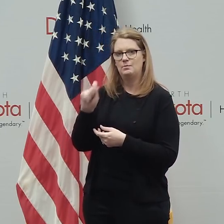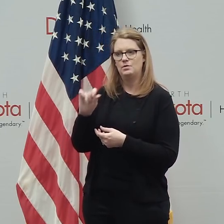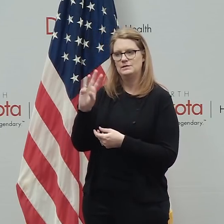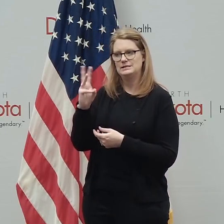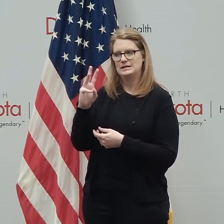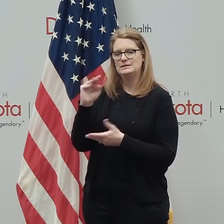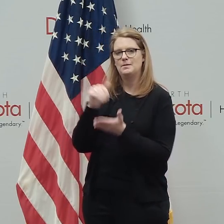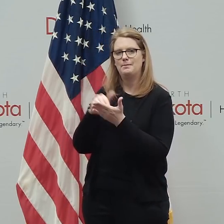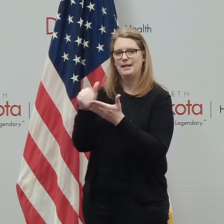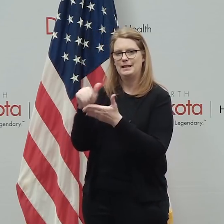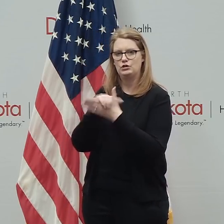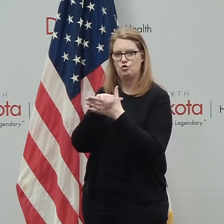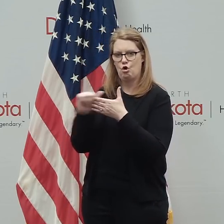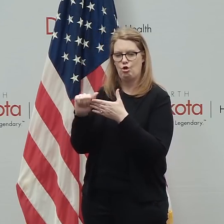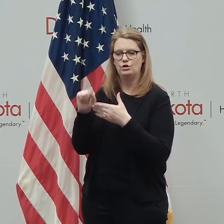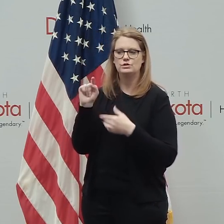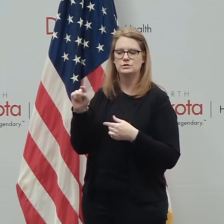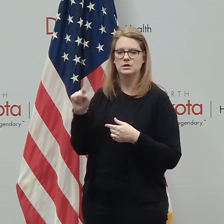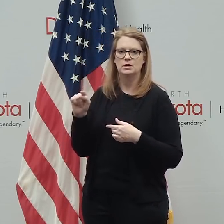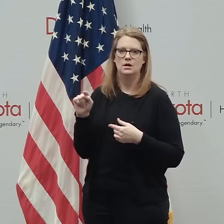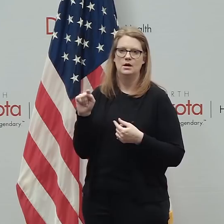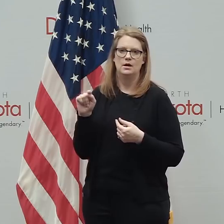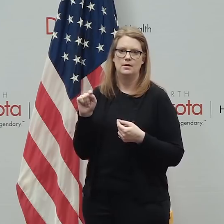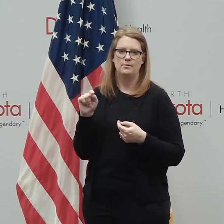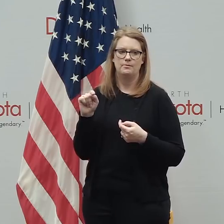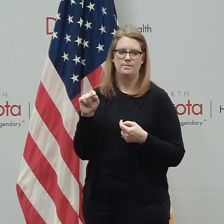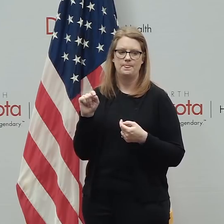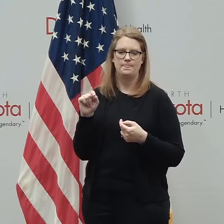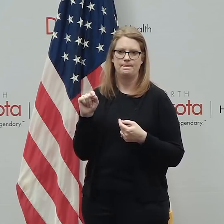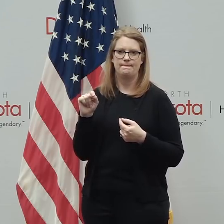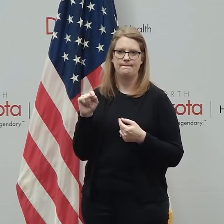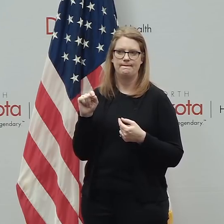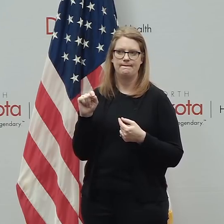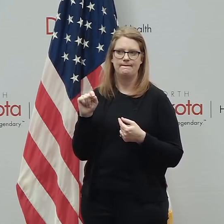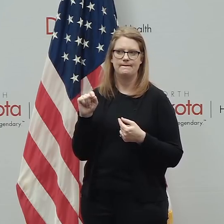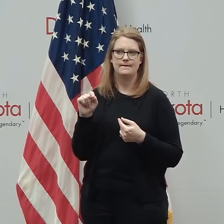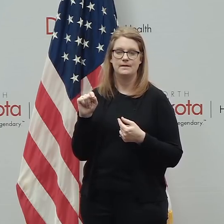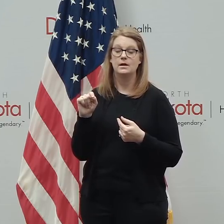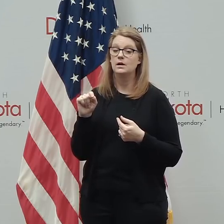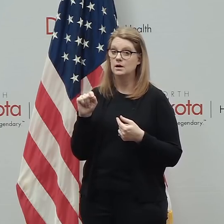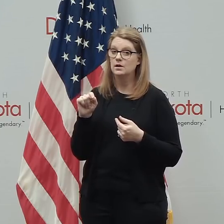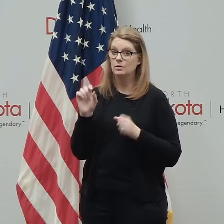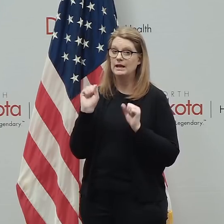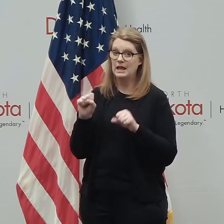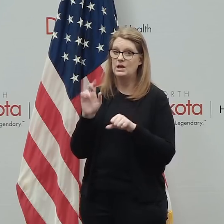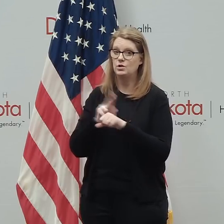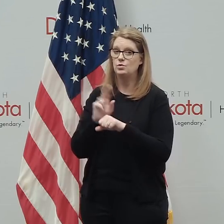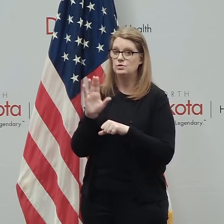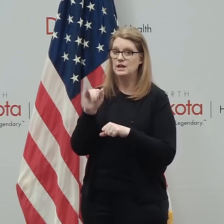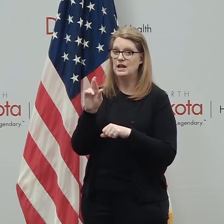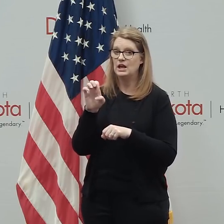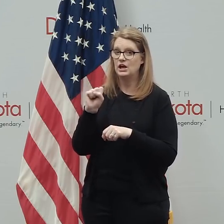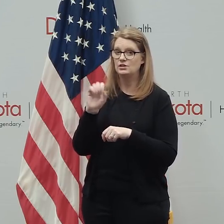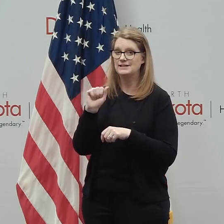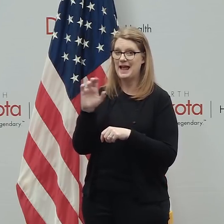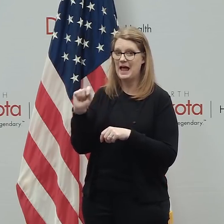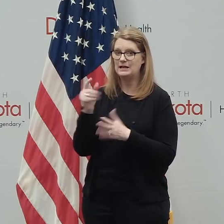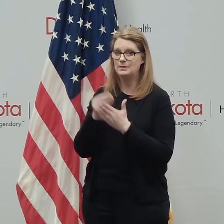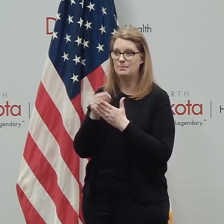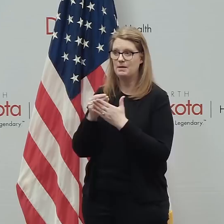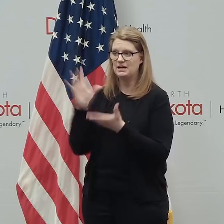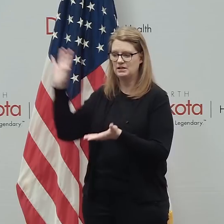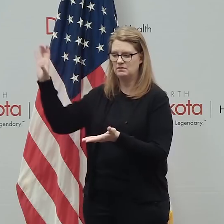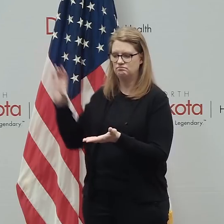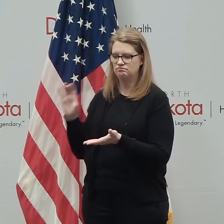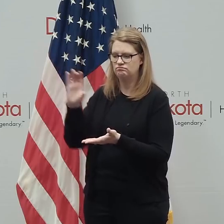$128.6 million. And again, we have the opportunity to use the CARES Act to back that up, so no concerns